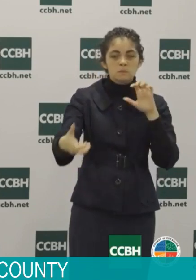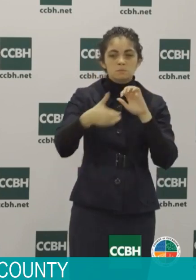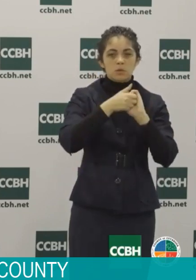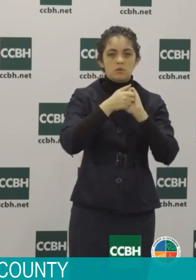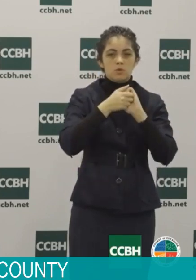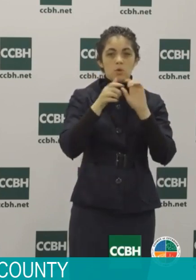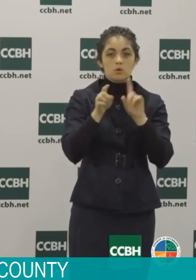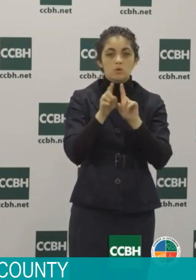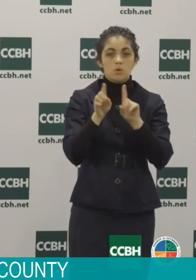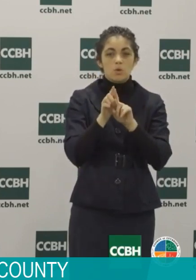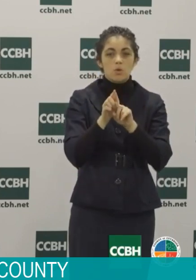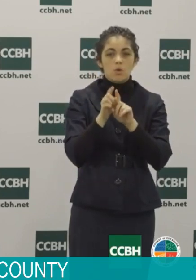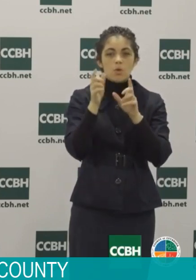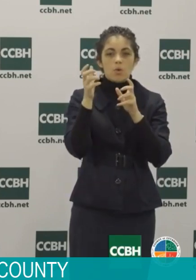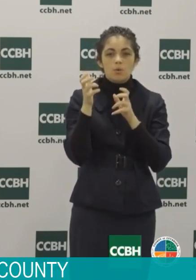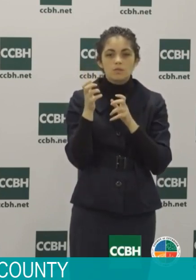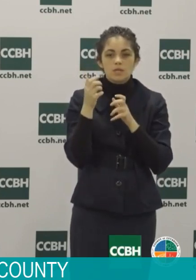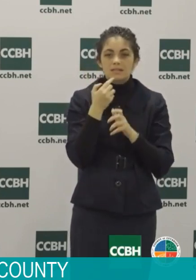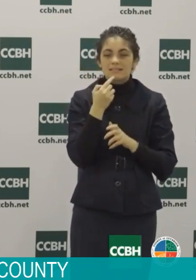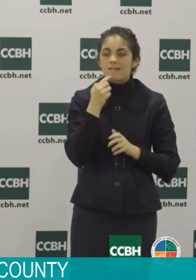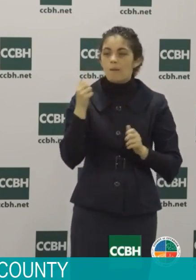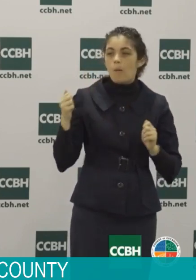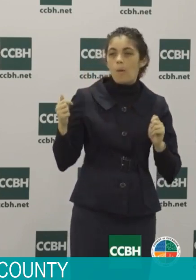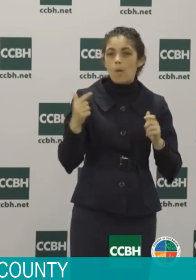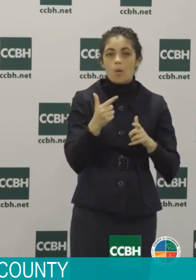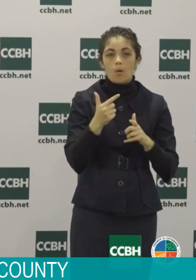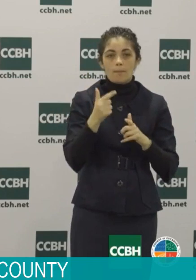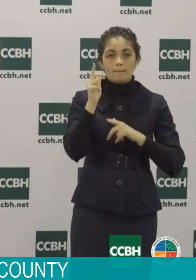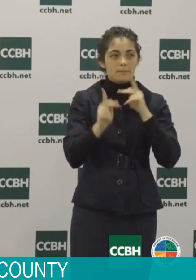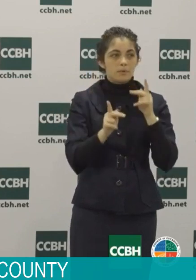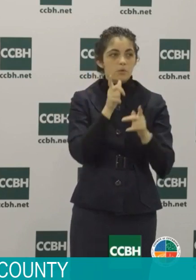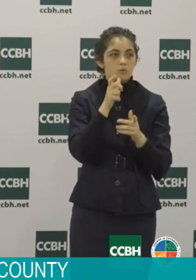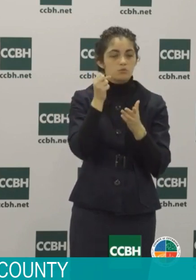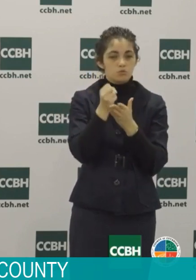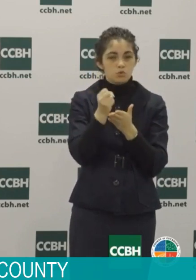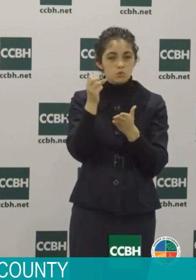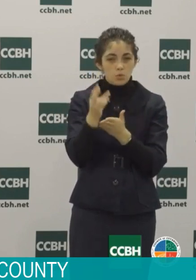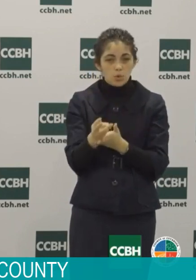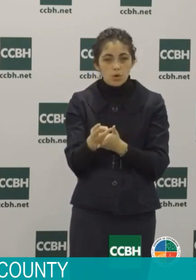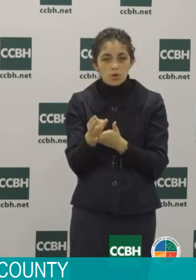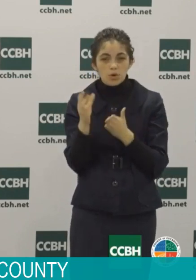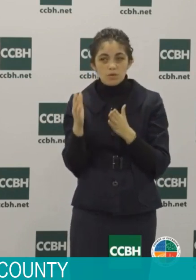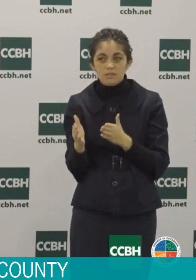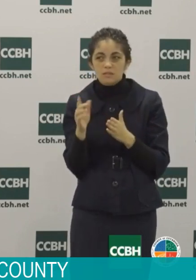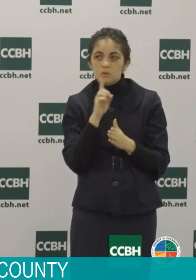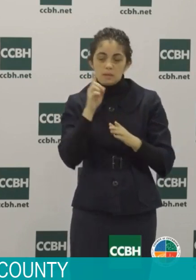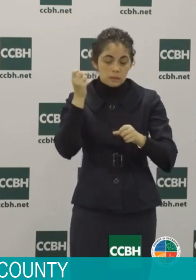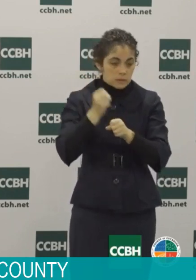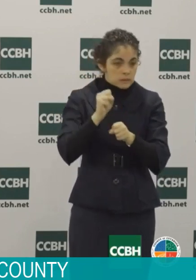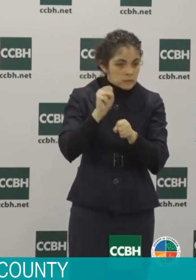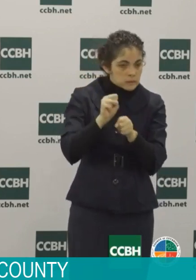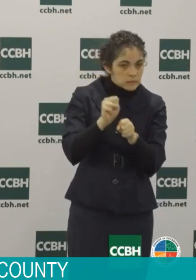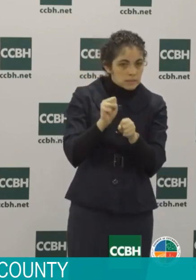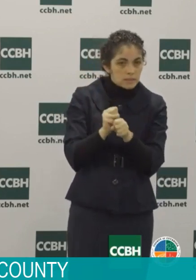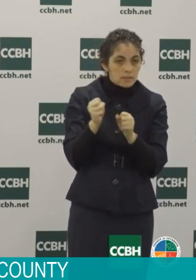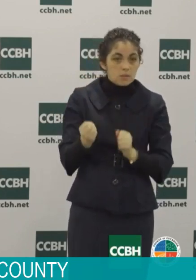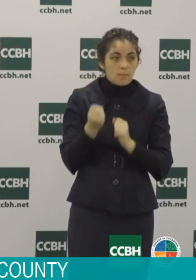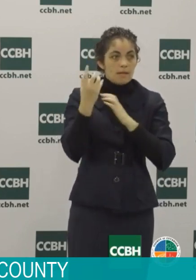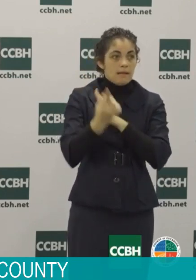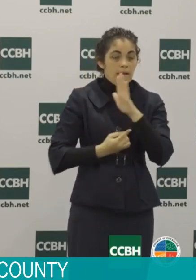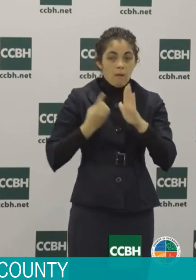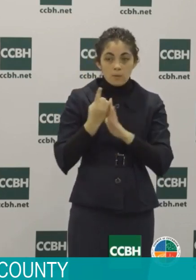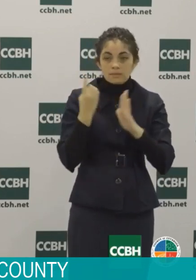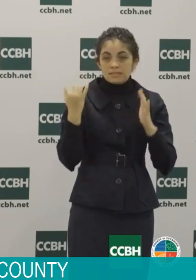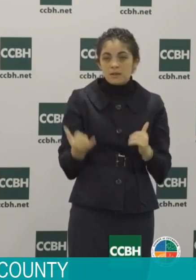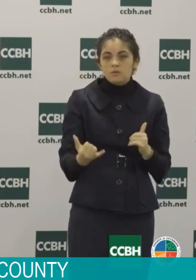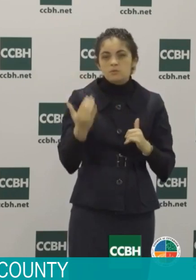that I wish I could name every social service partner that's working extra hard and a lot of extra time right